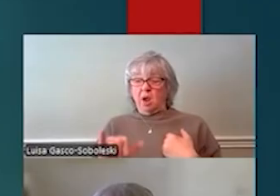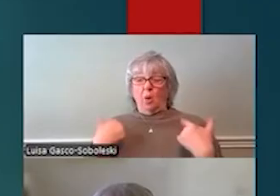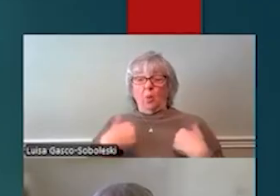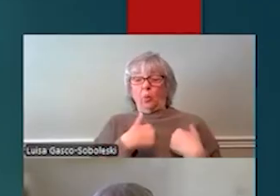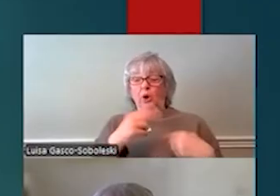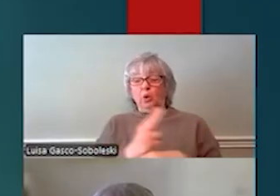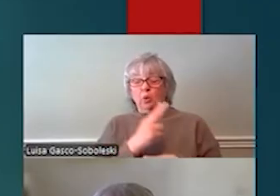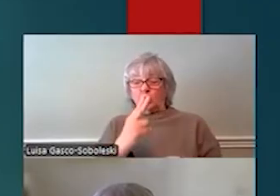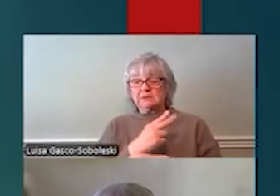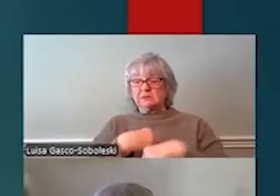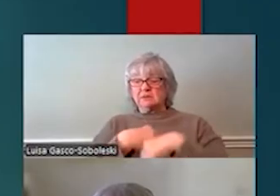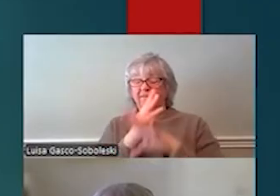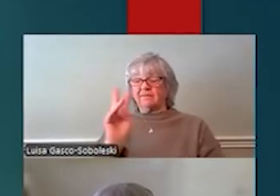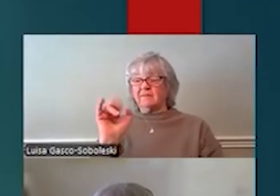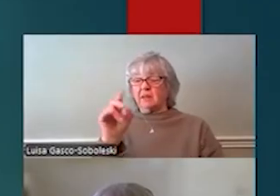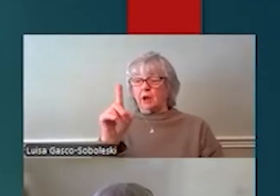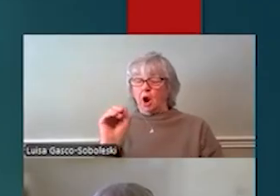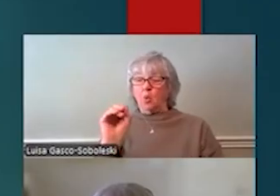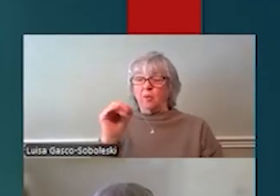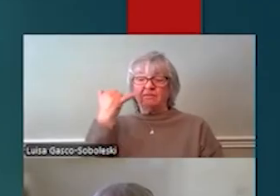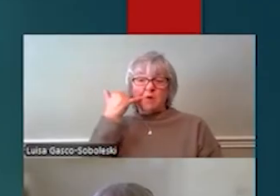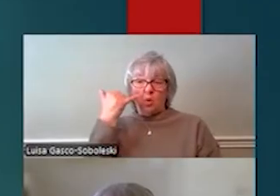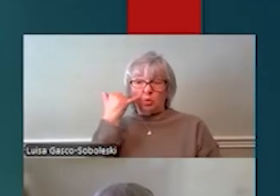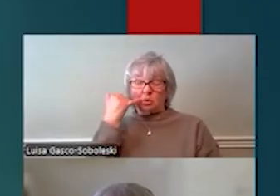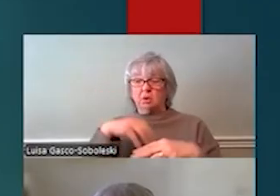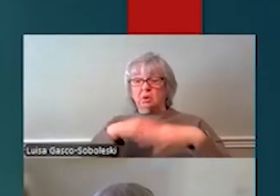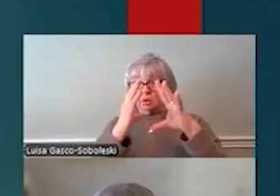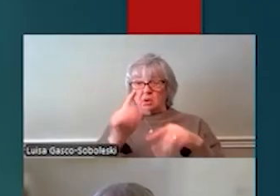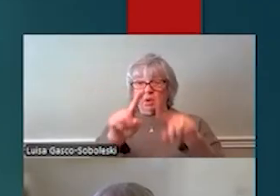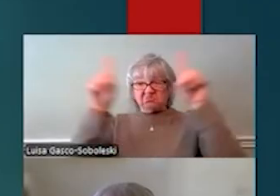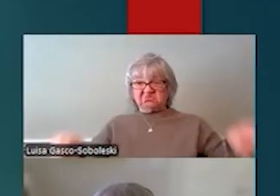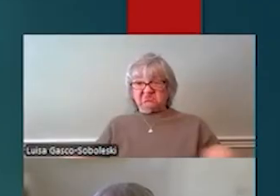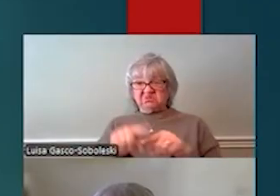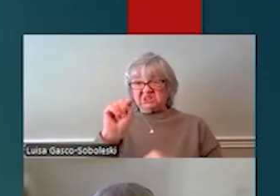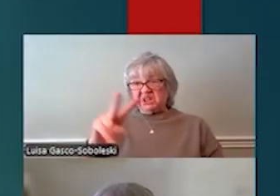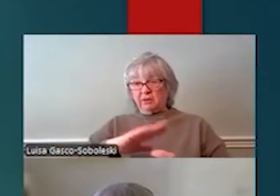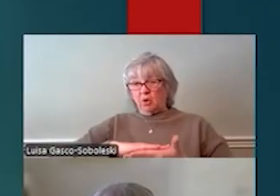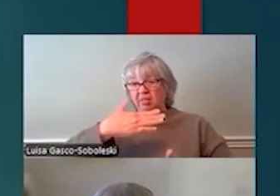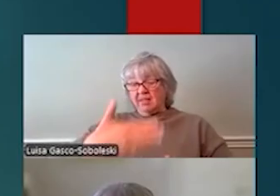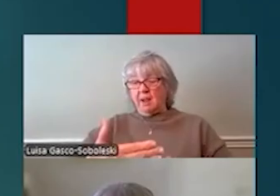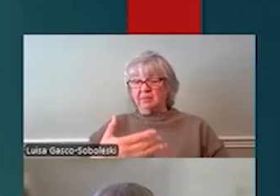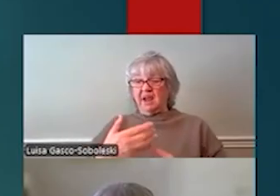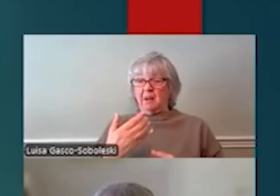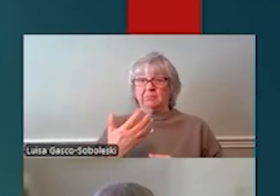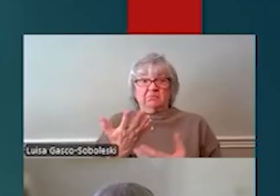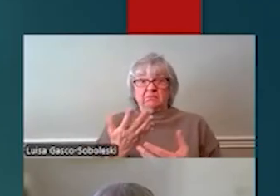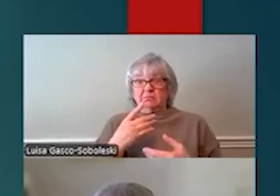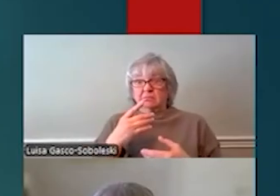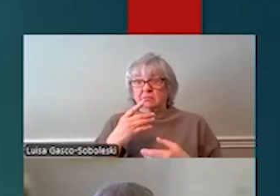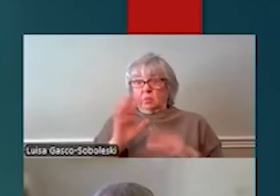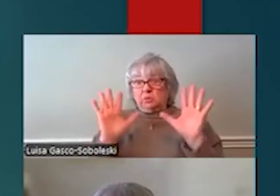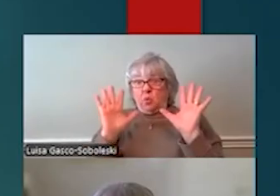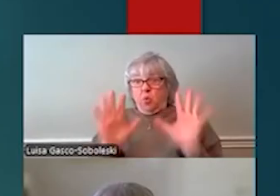almost no deaf individuals have a TTY anymore. We use a video relay service, a video phone, and you